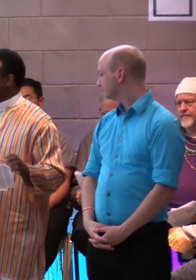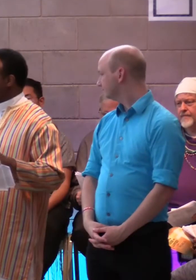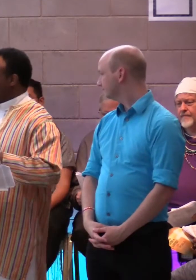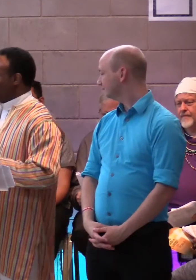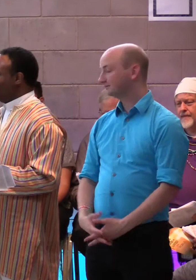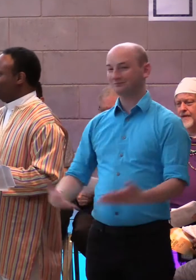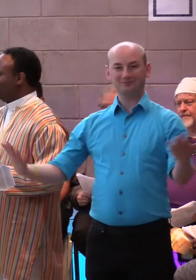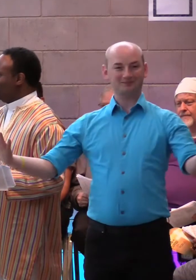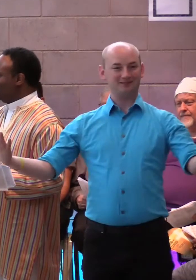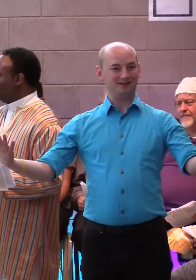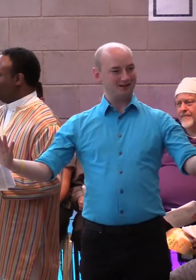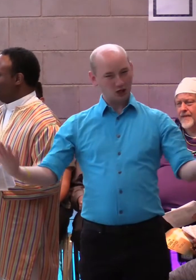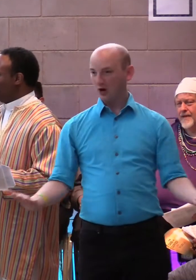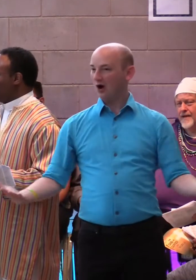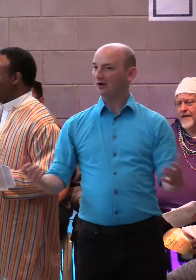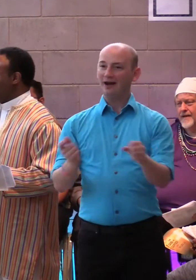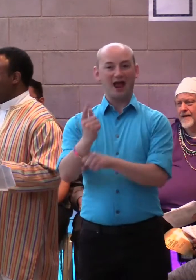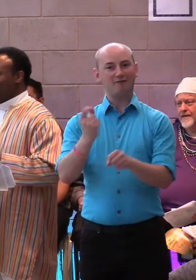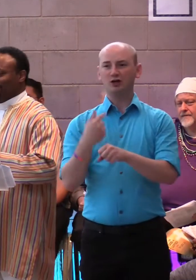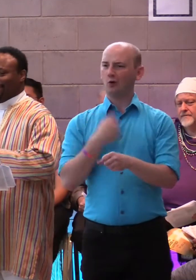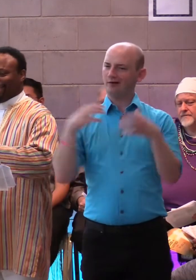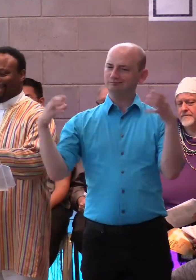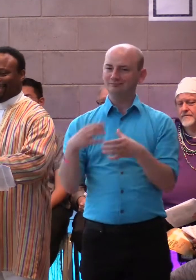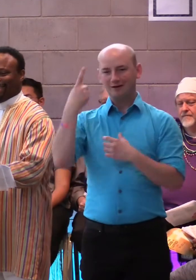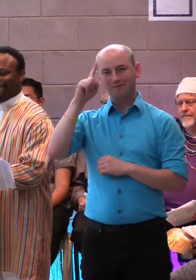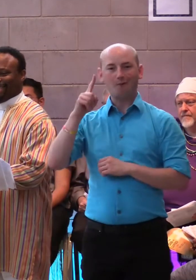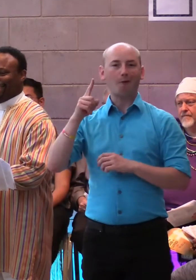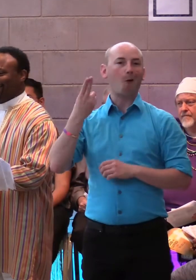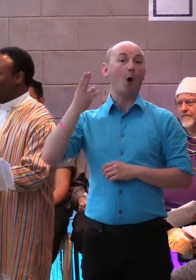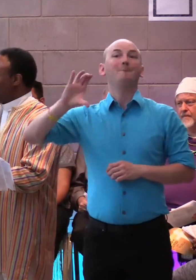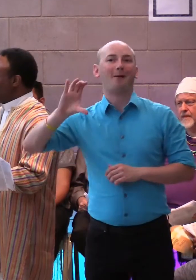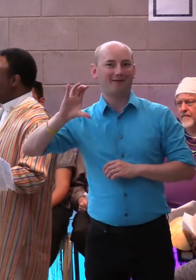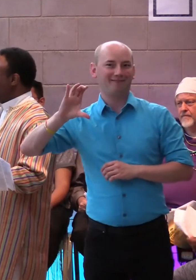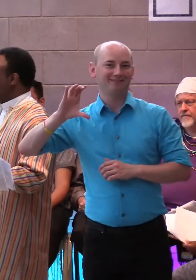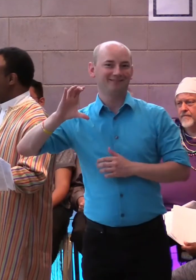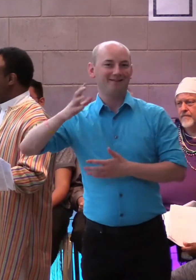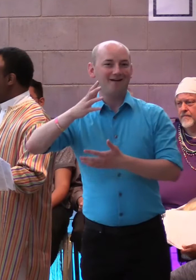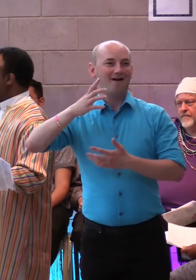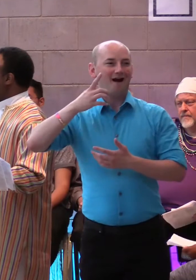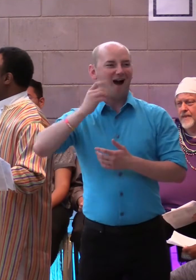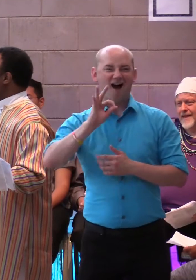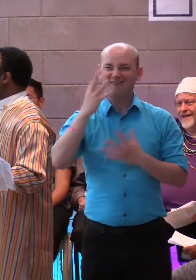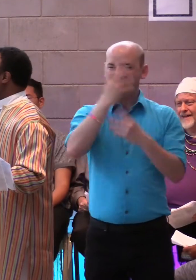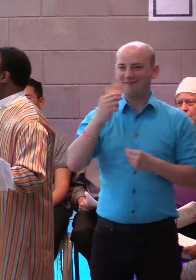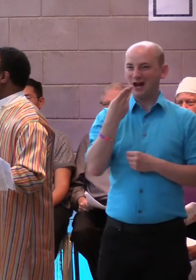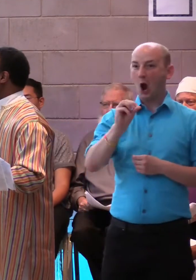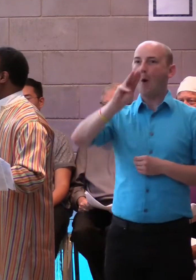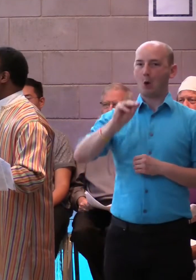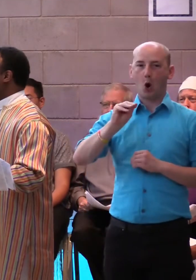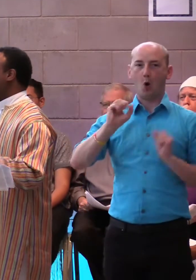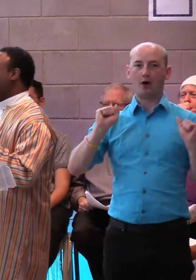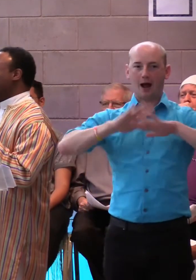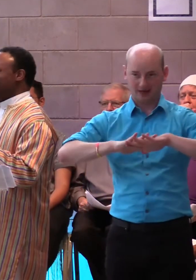Well, here we are. Every year we get together for a homecoming, a wonderful, loving homecoming. I'm so glad that